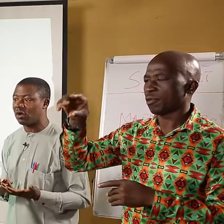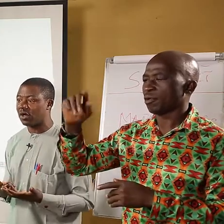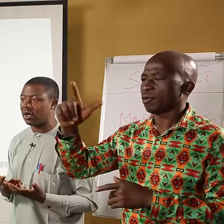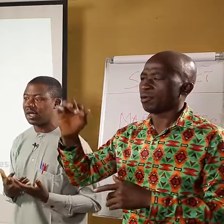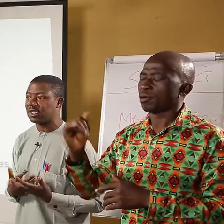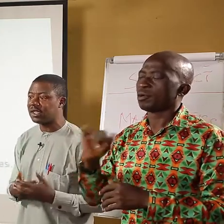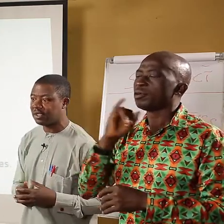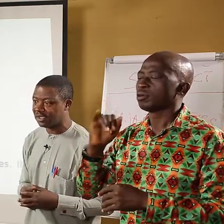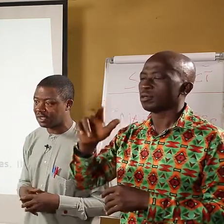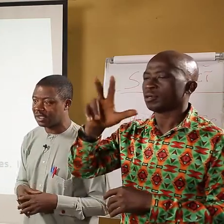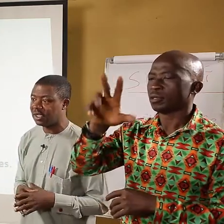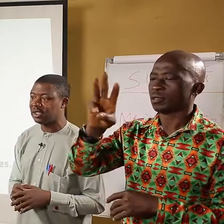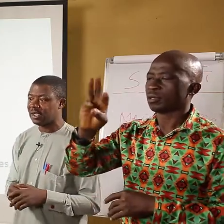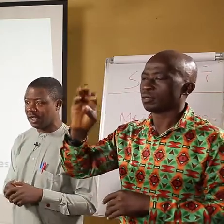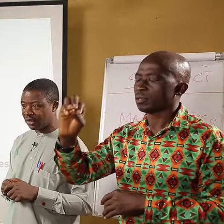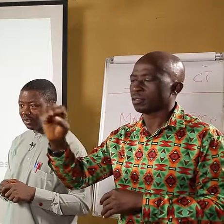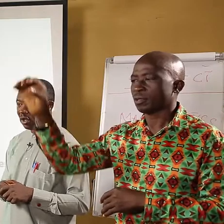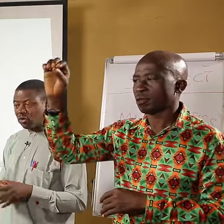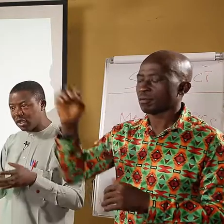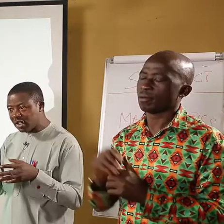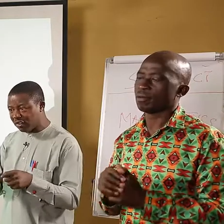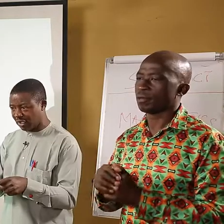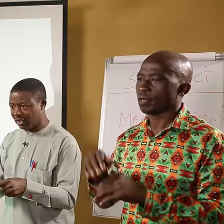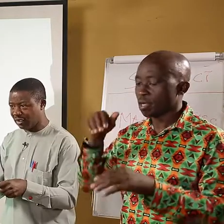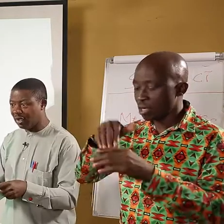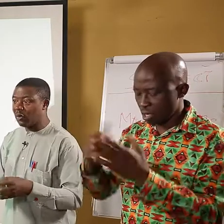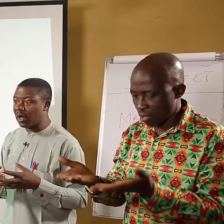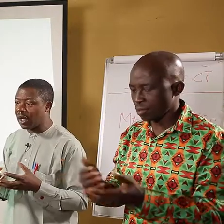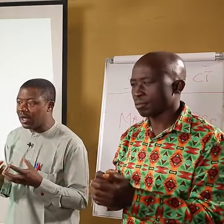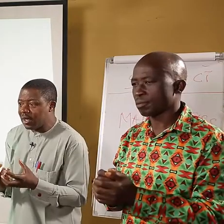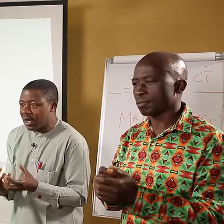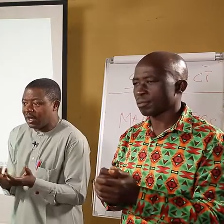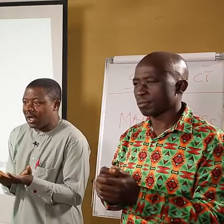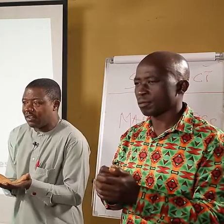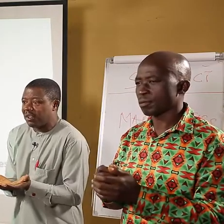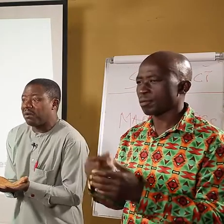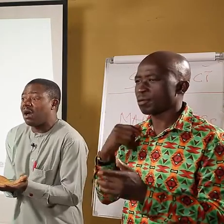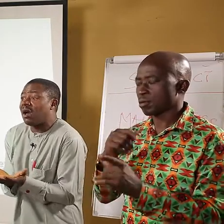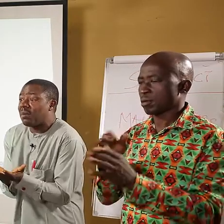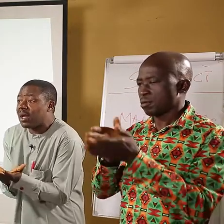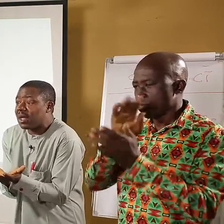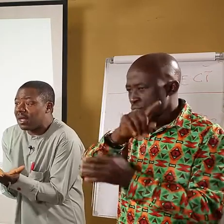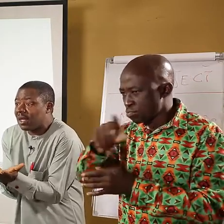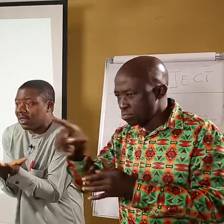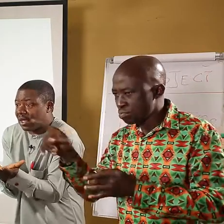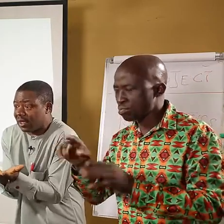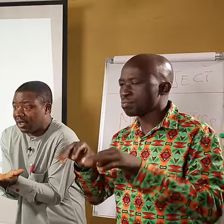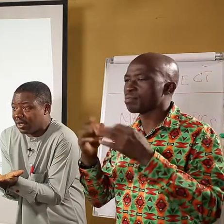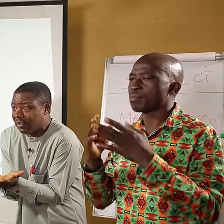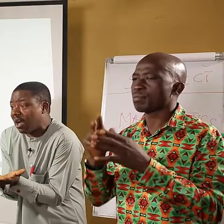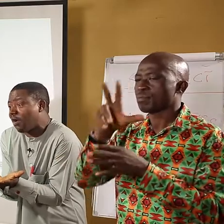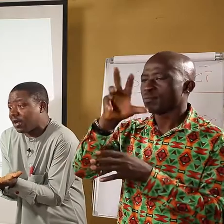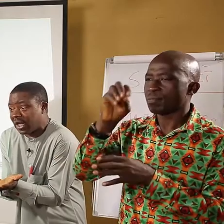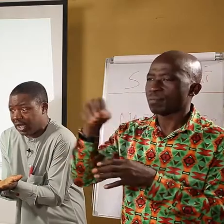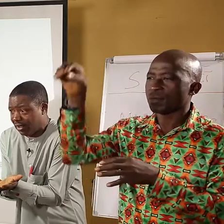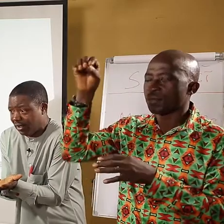is 360 degrees. So in this case, we are indirectly asking you how many 30